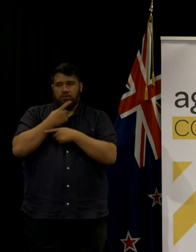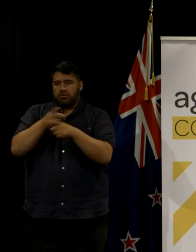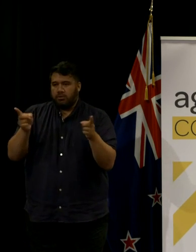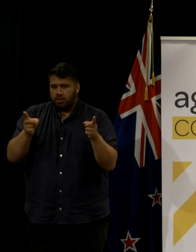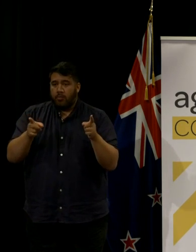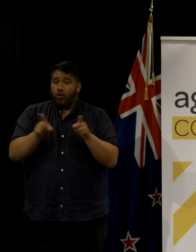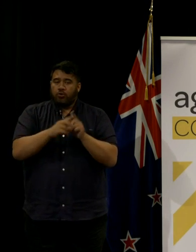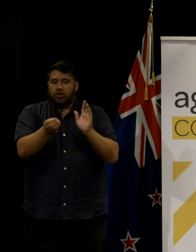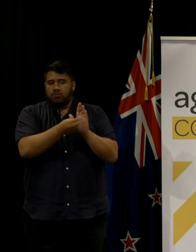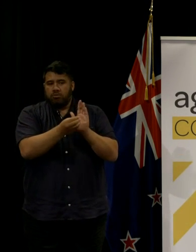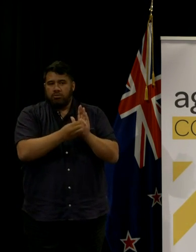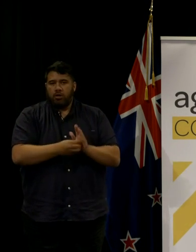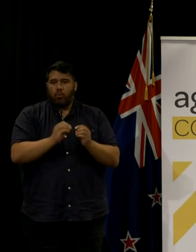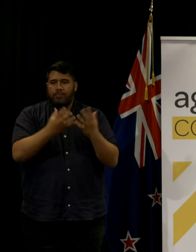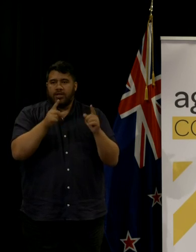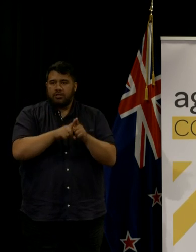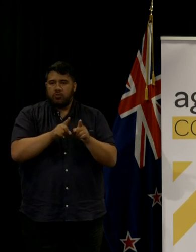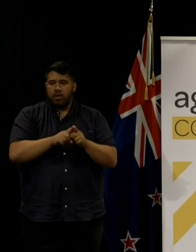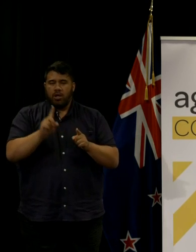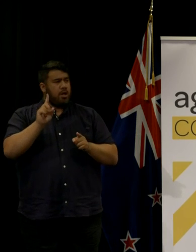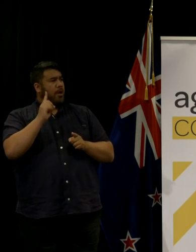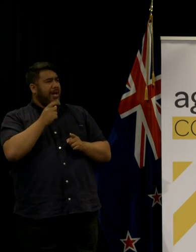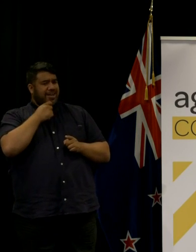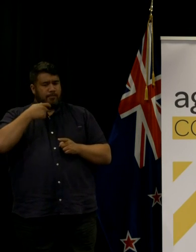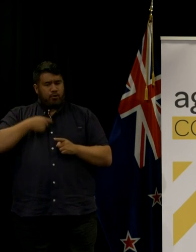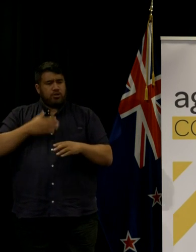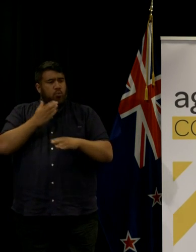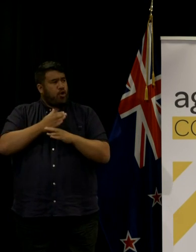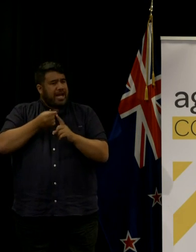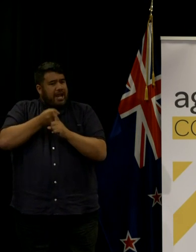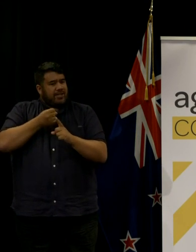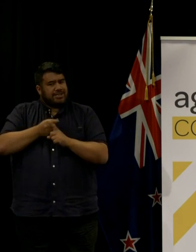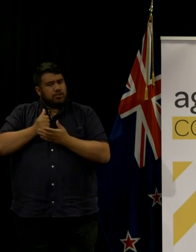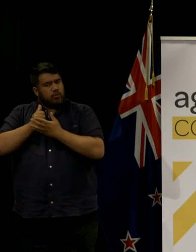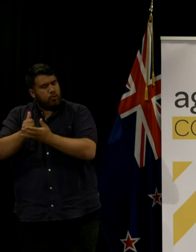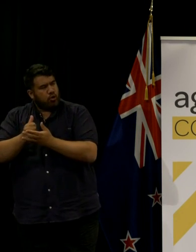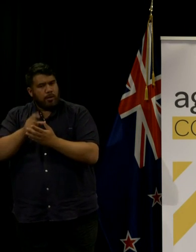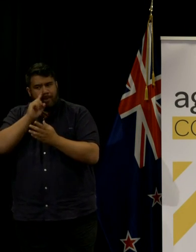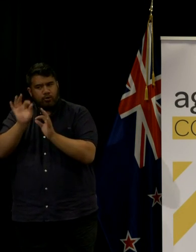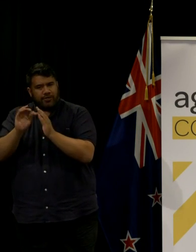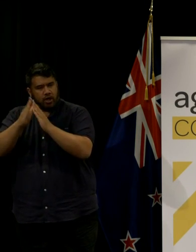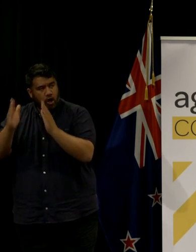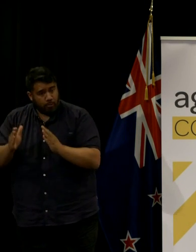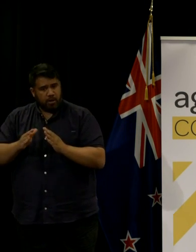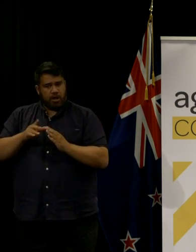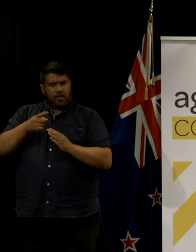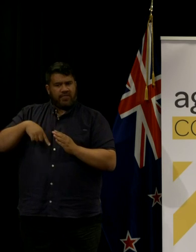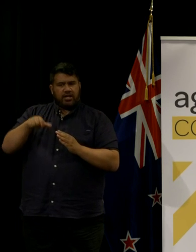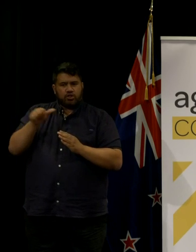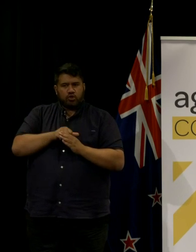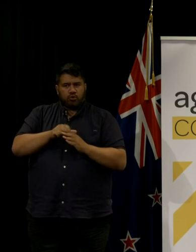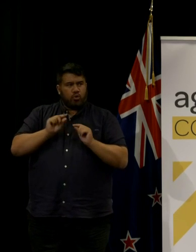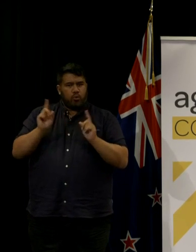Covid-19 website regularly. Should advocates and that sort of thing go? Would it be to the normal agency, to It MSD? would be to, yes. Would it be